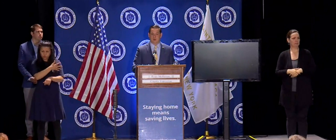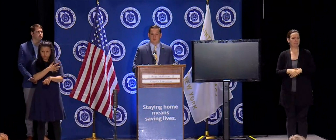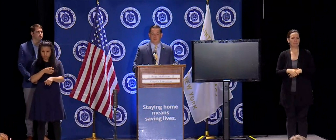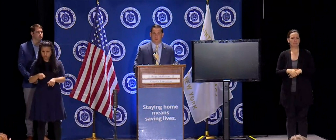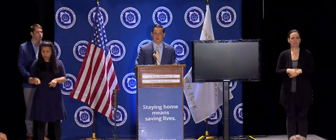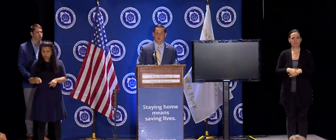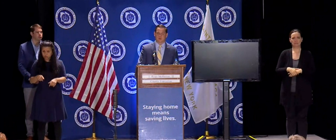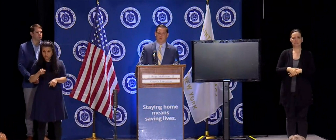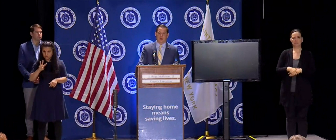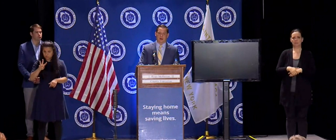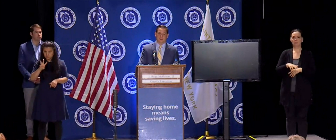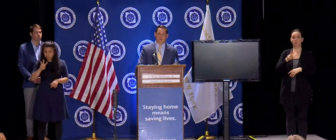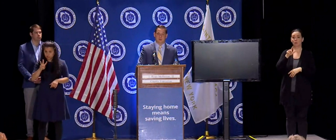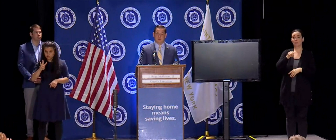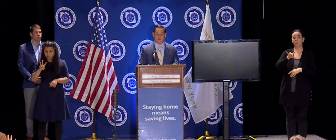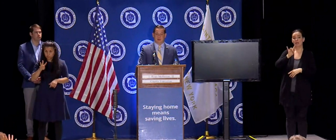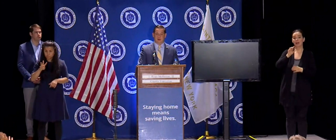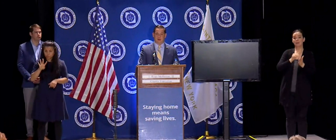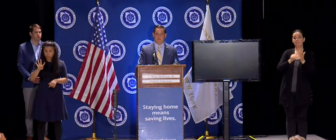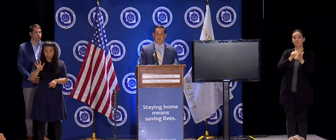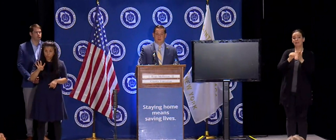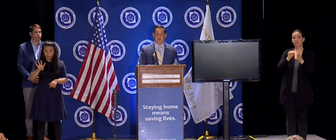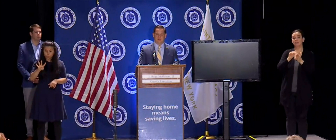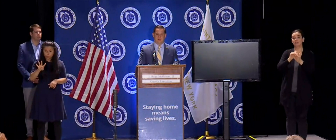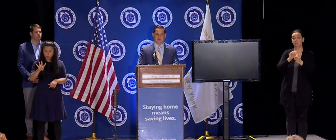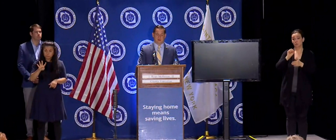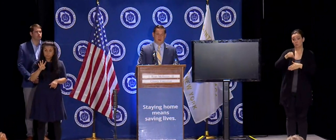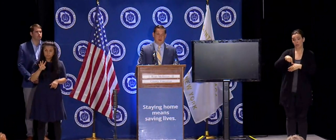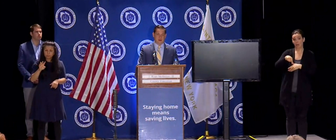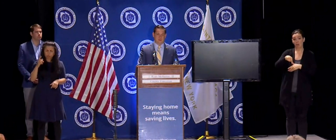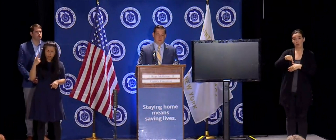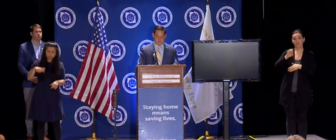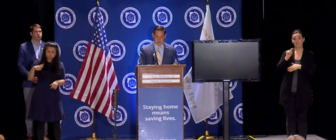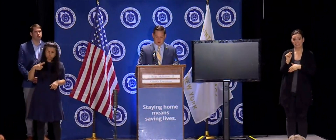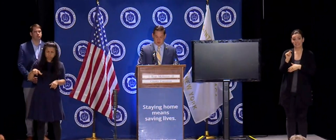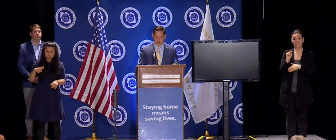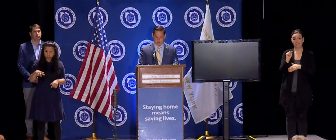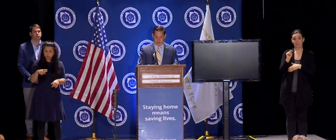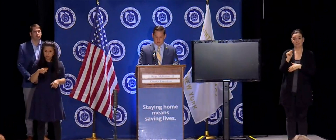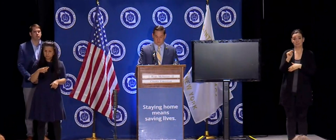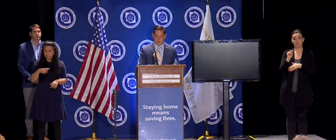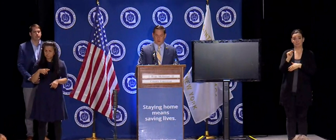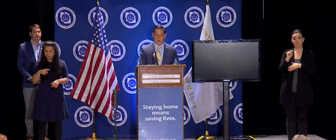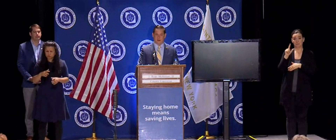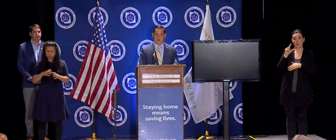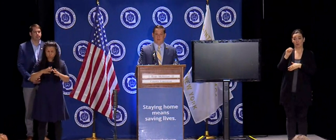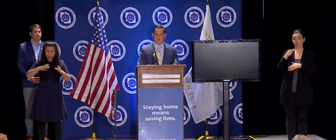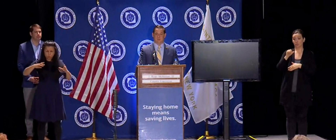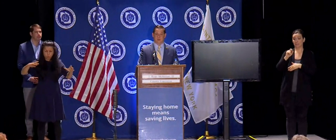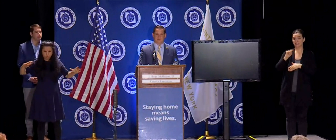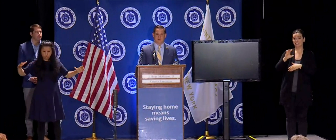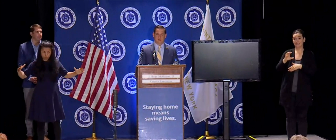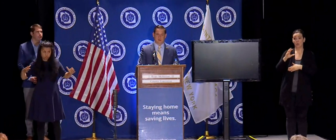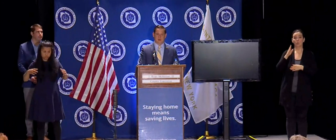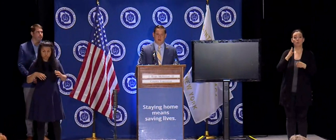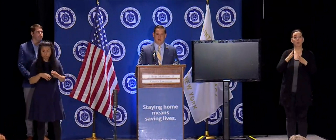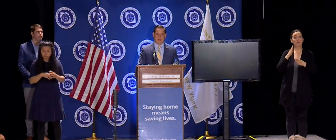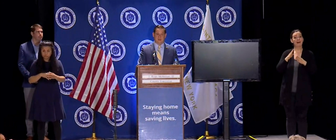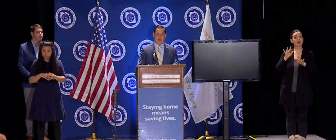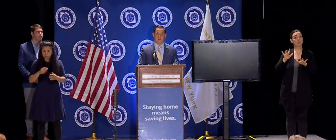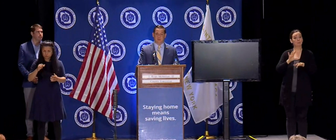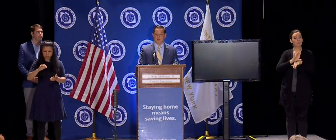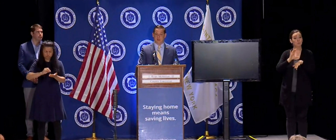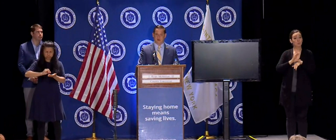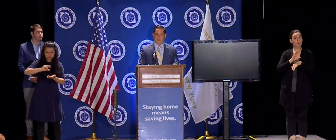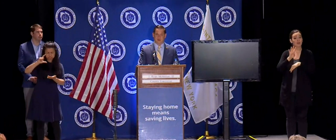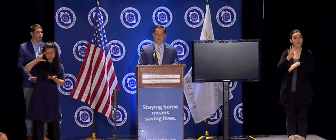feet of logistics, robotics, state-of-the-art facility. You're talking about a $400 million investment.